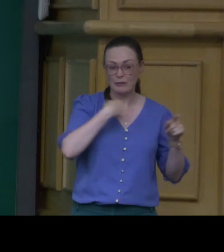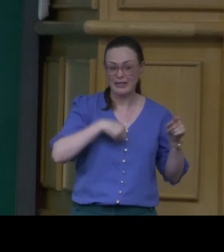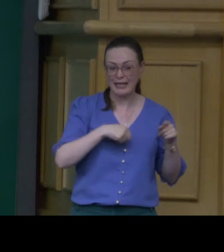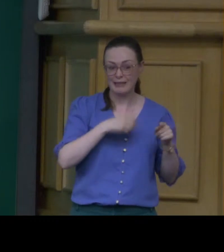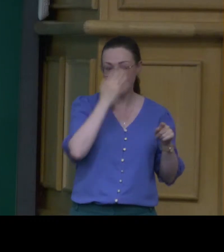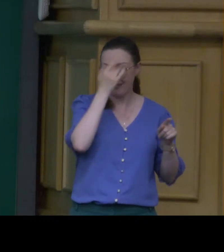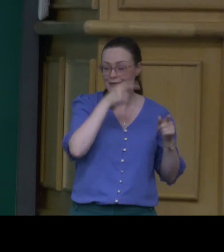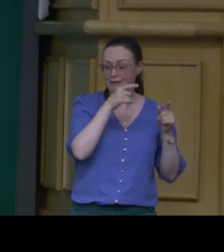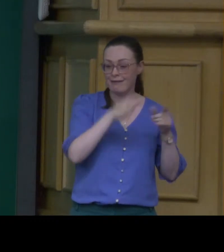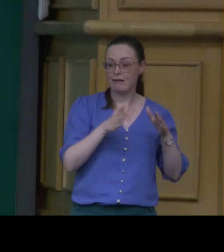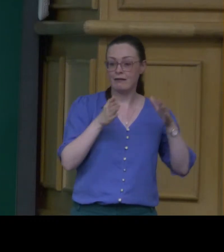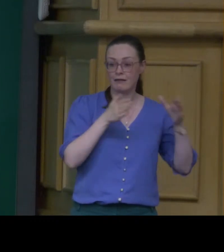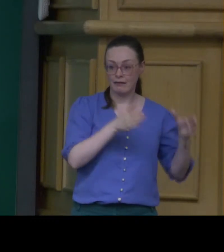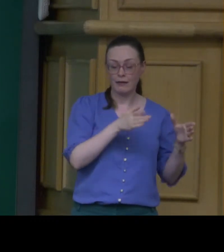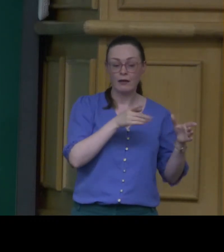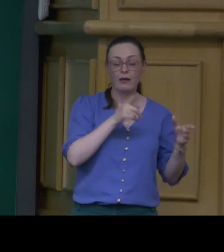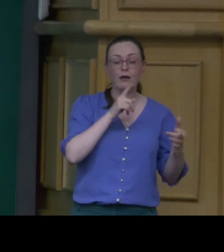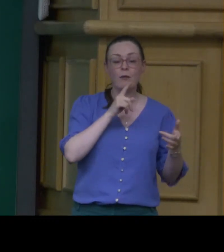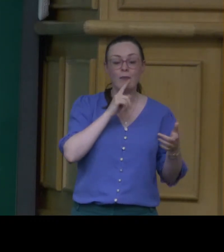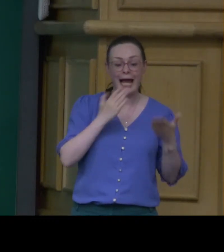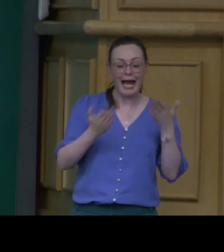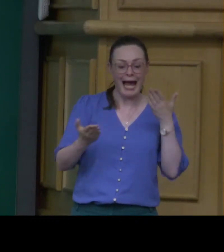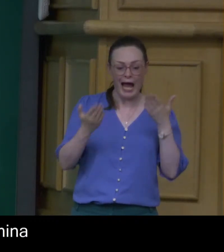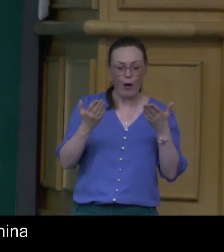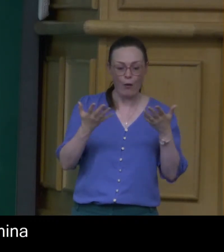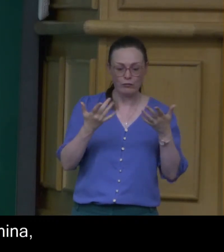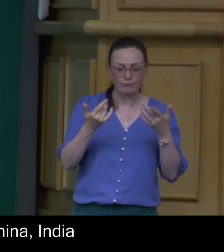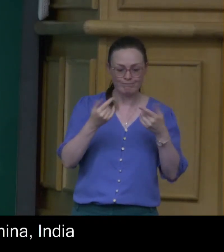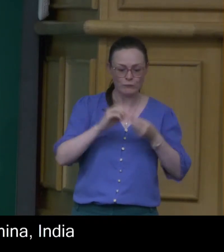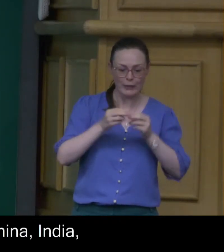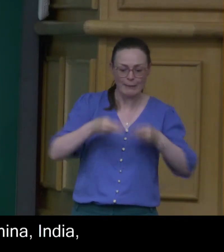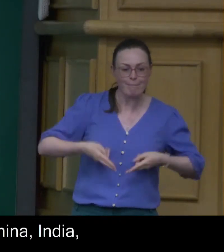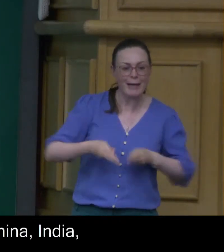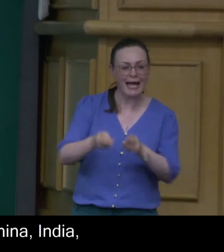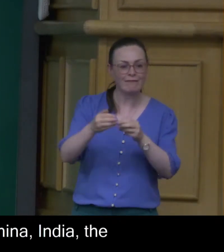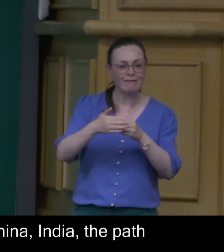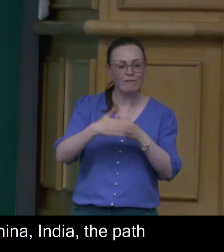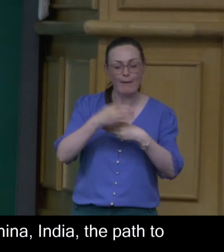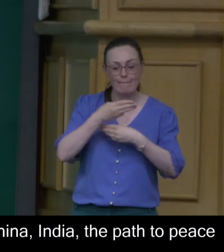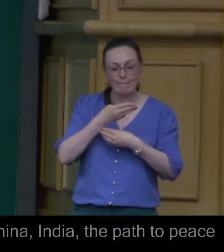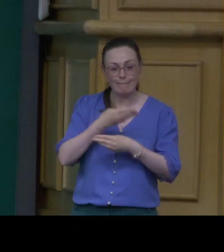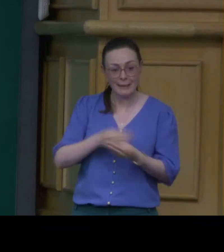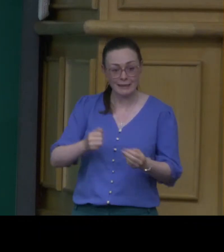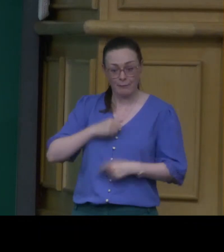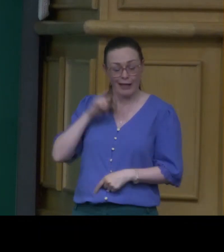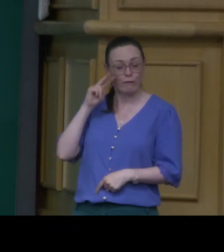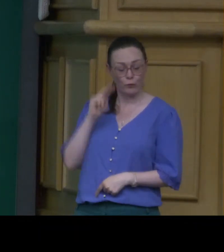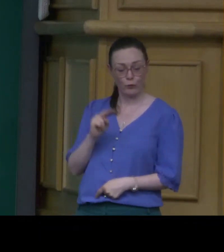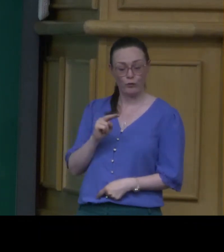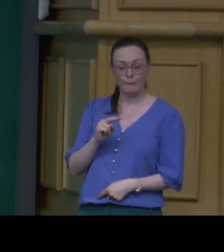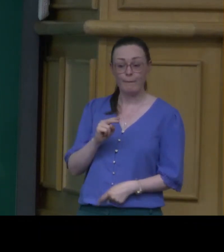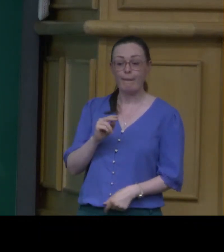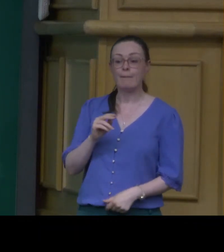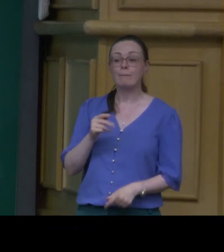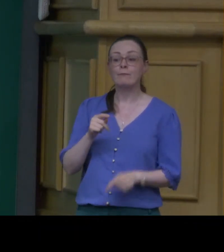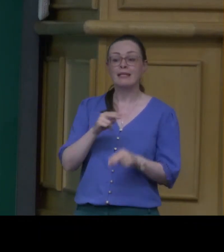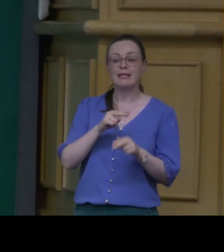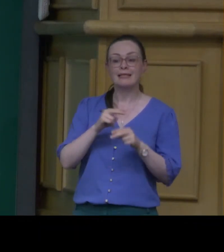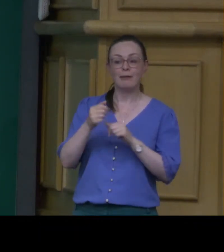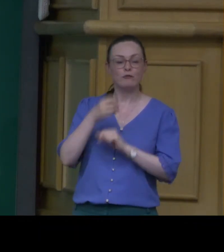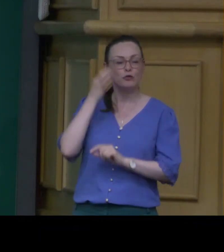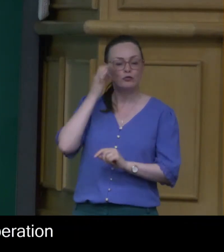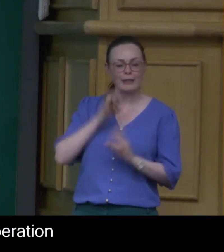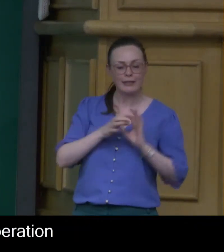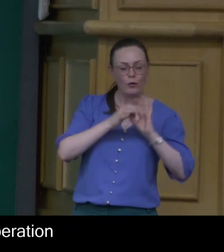India, the path to peace, in my mind, will be instead in green